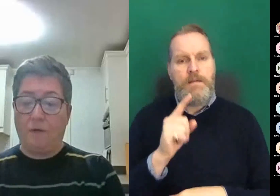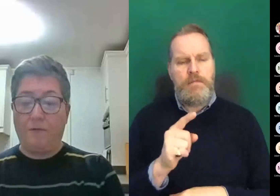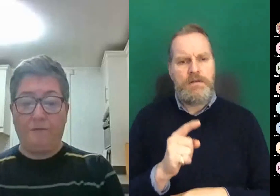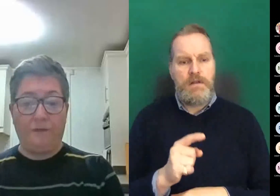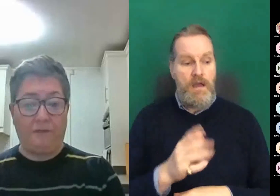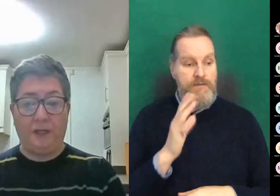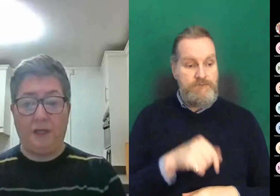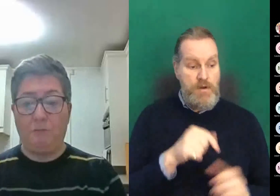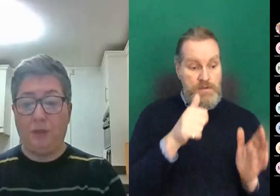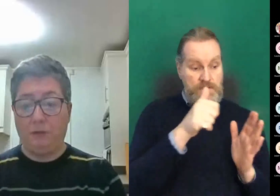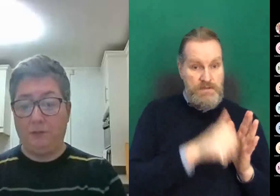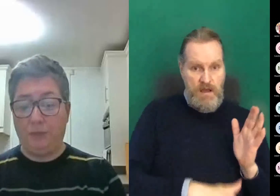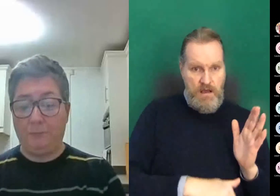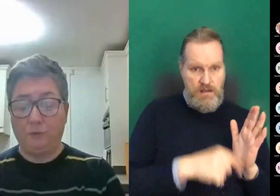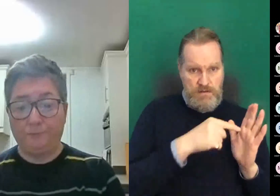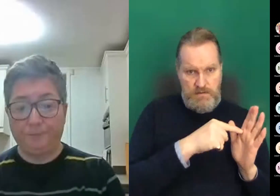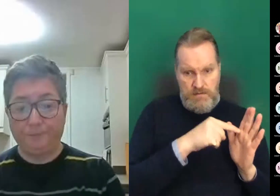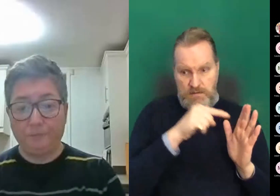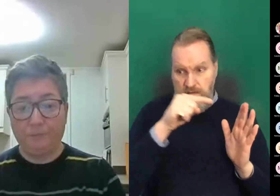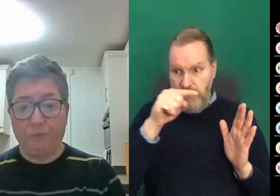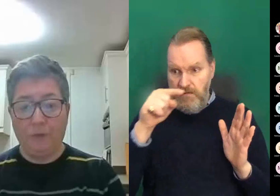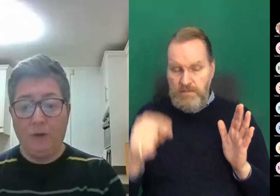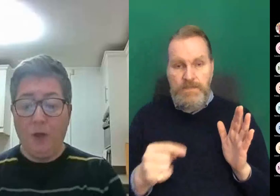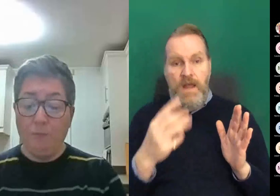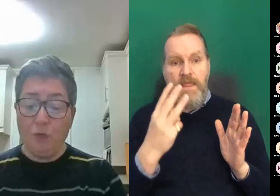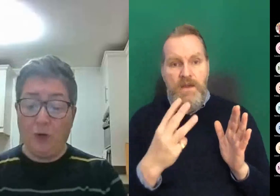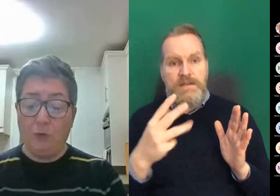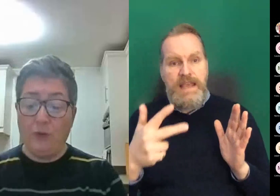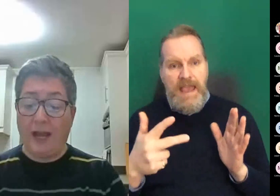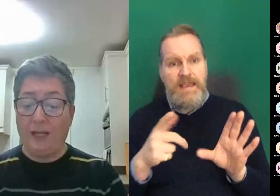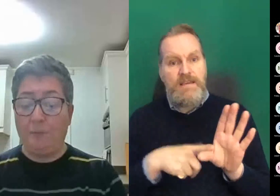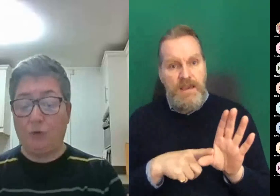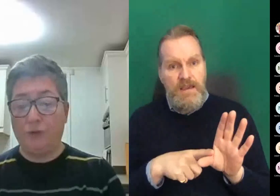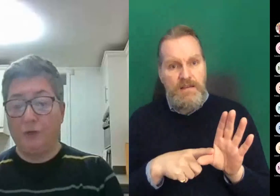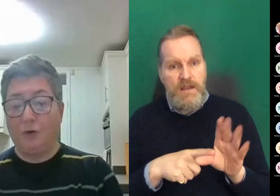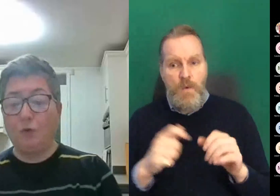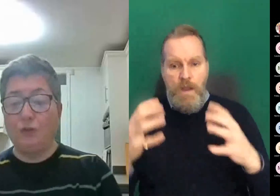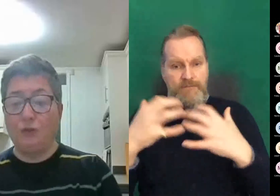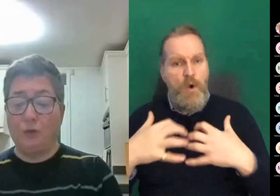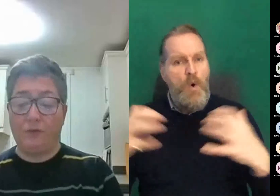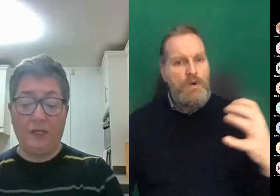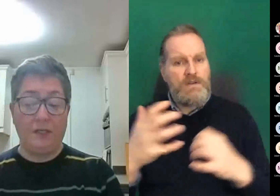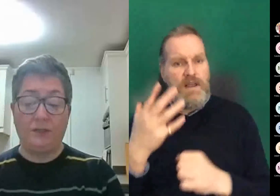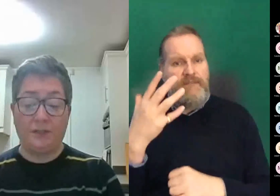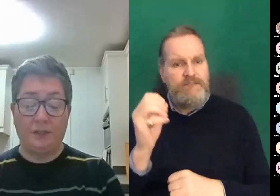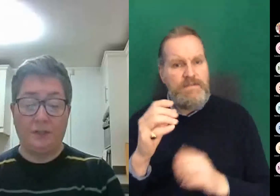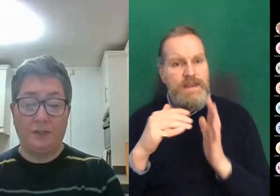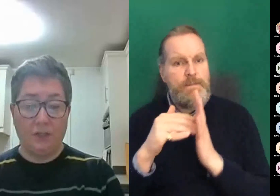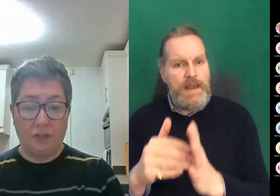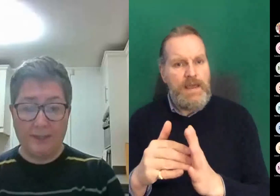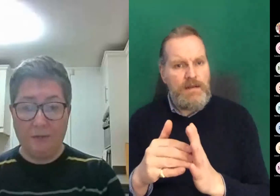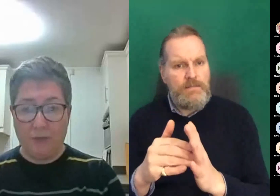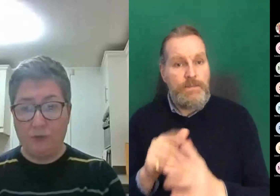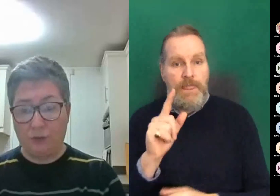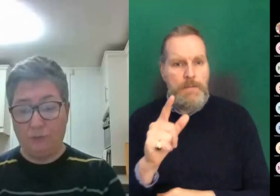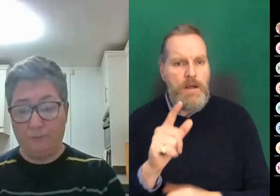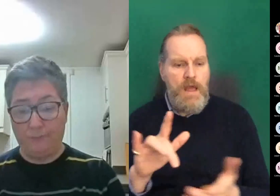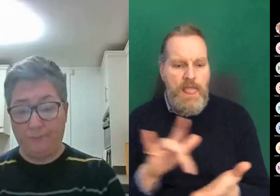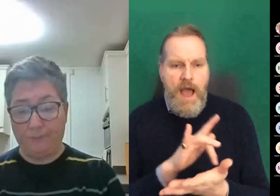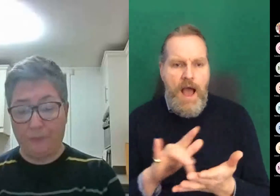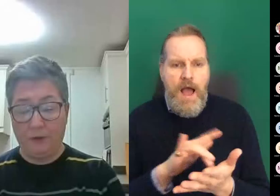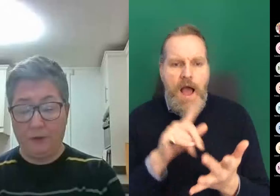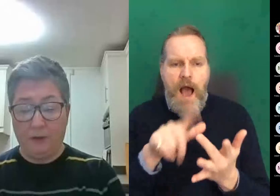an audience of 50 million people. Meanwhile, the iPod only took 3 years to reach the